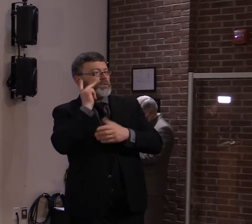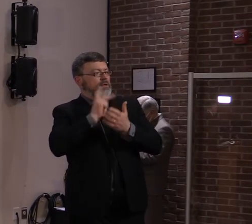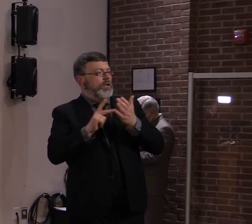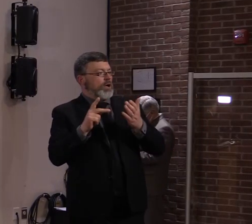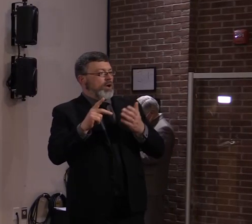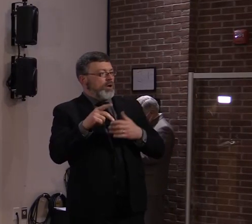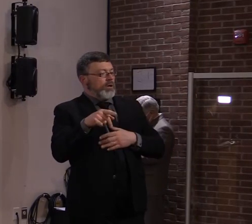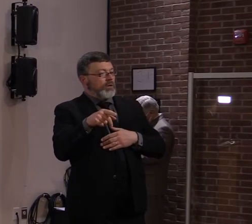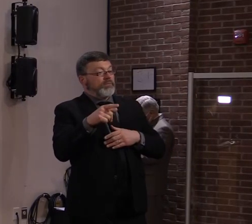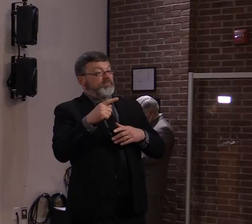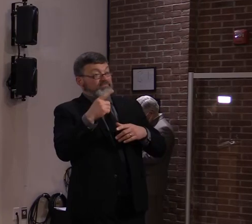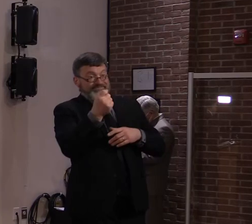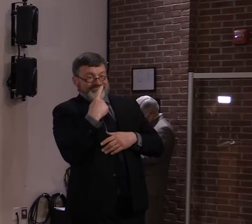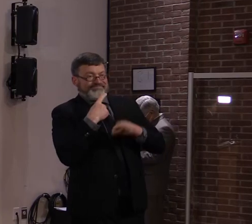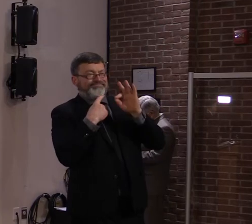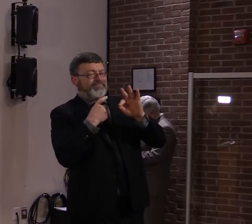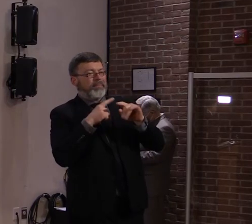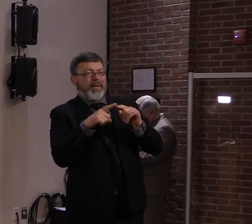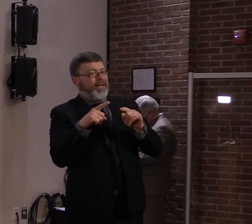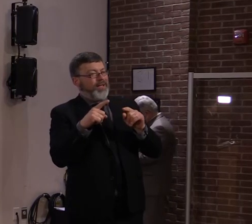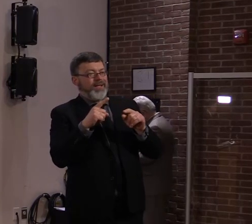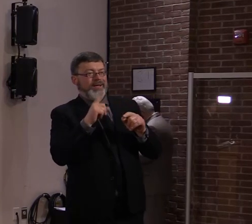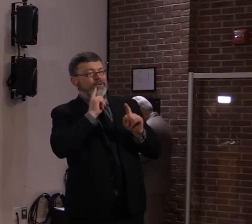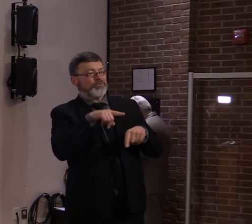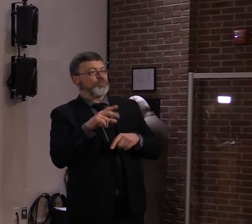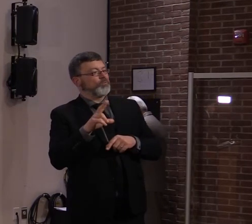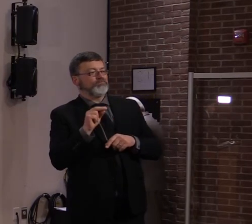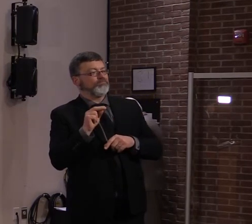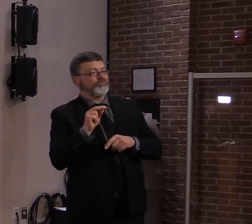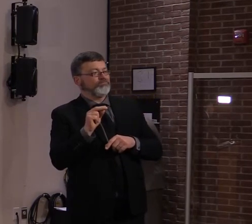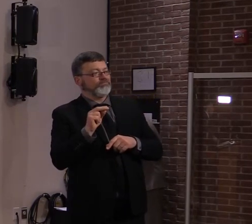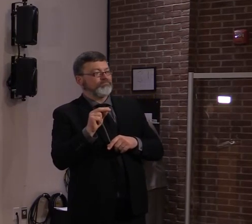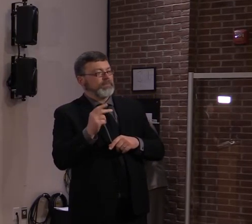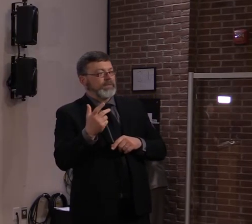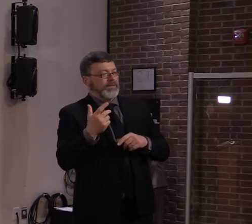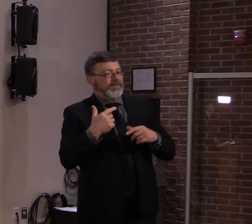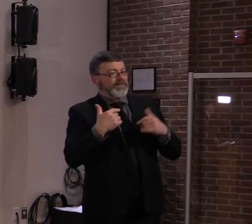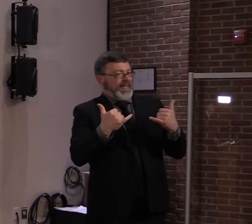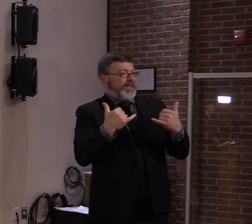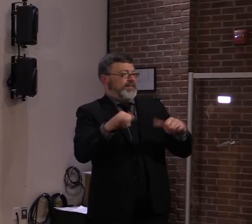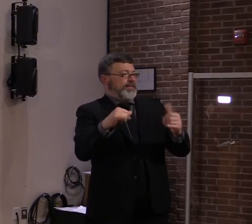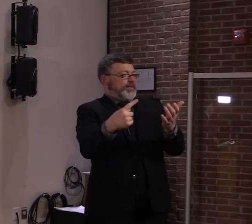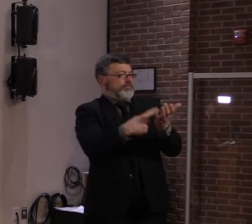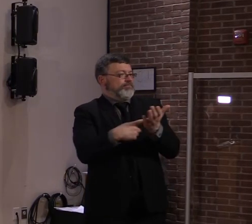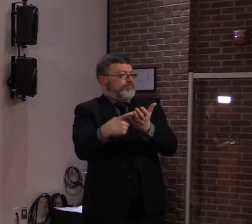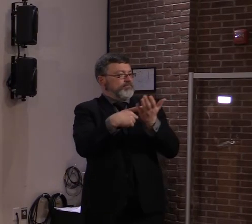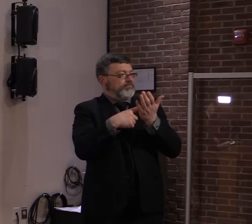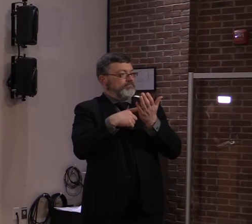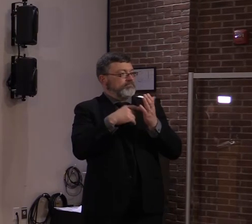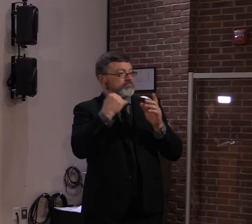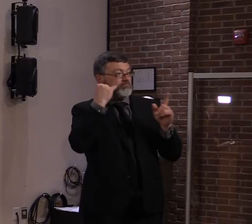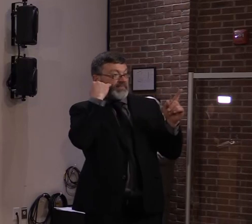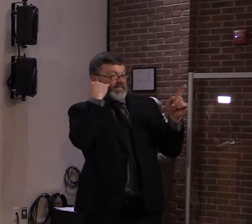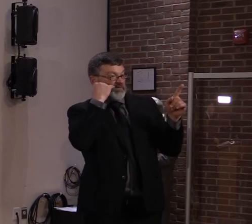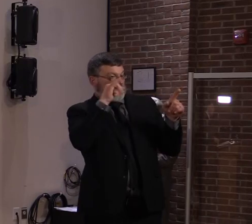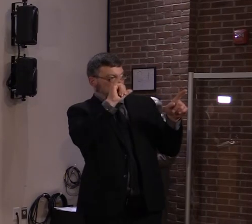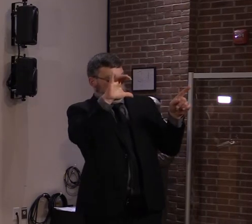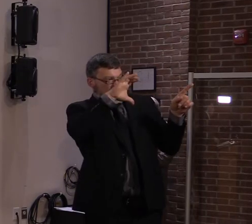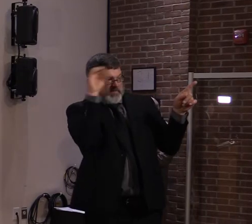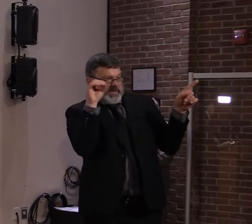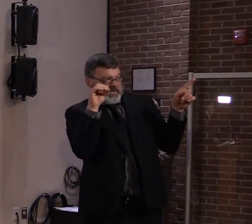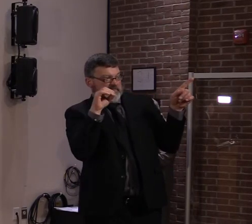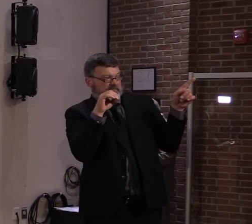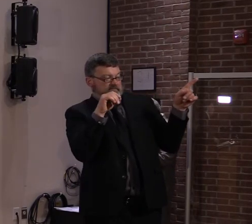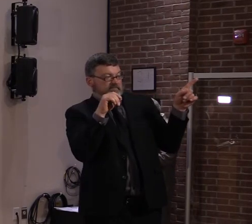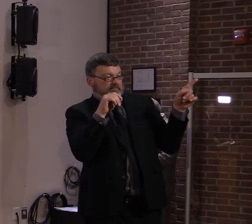that, you know, under the current statute, if an employer is, you know,